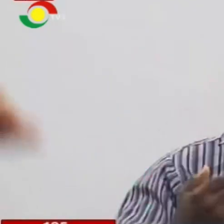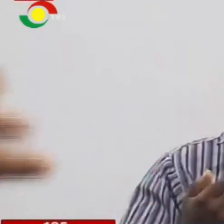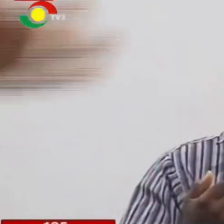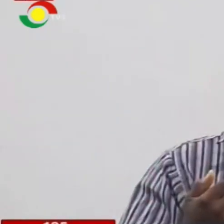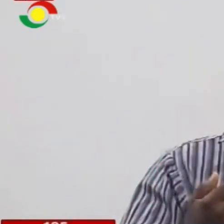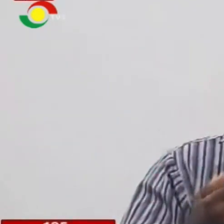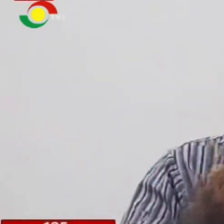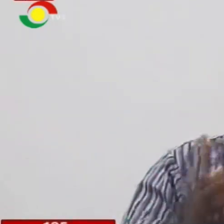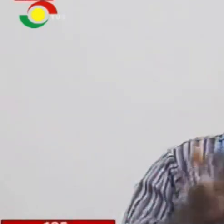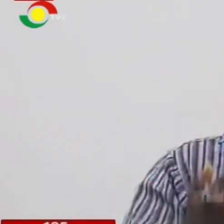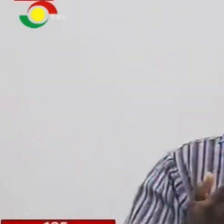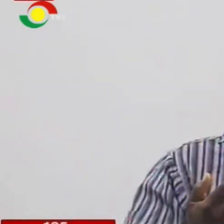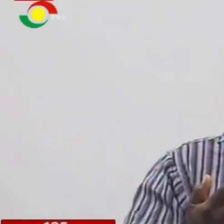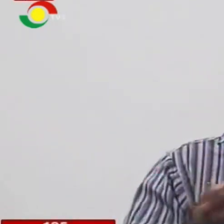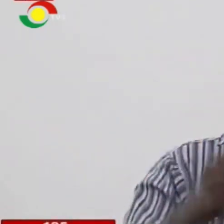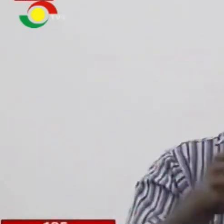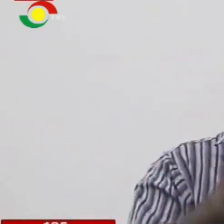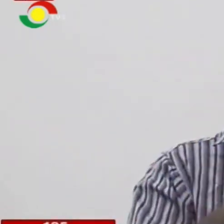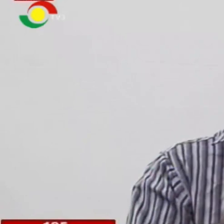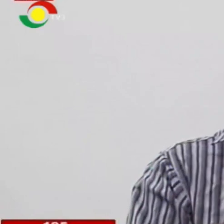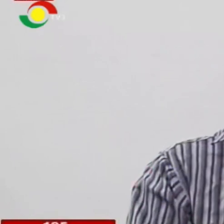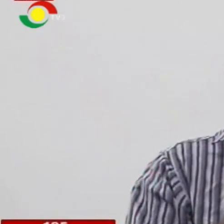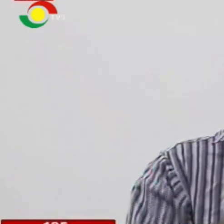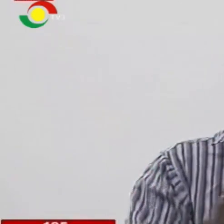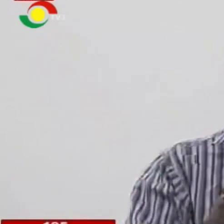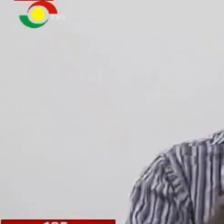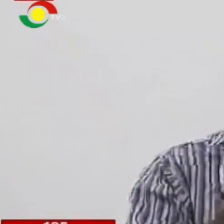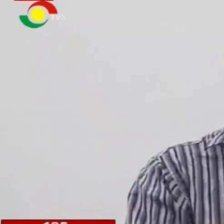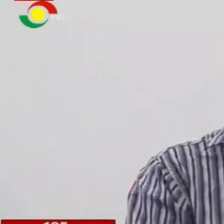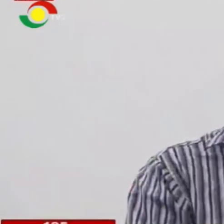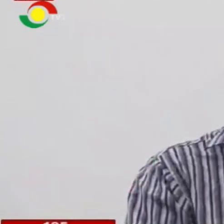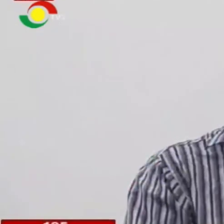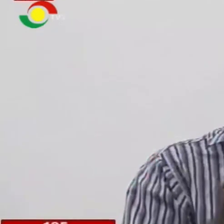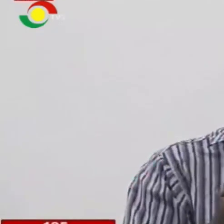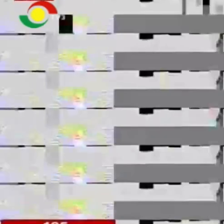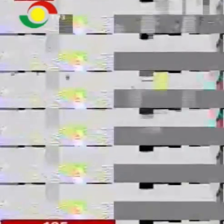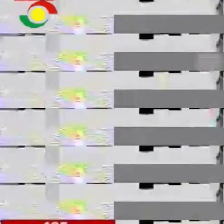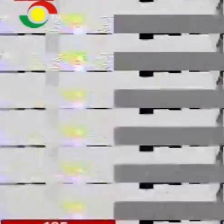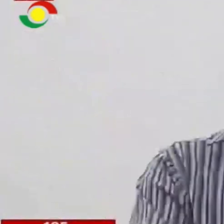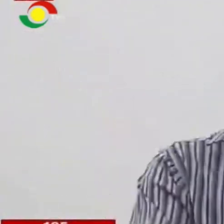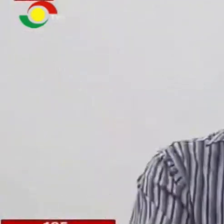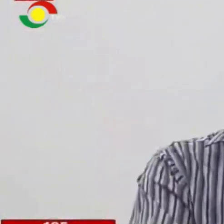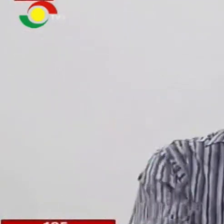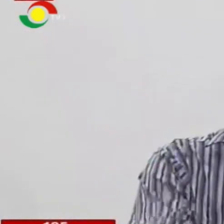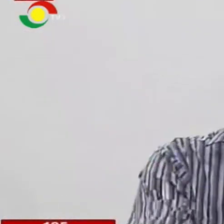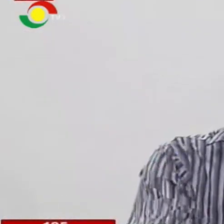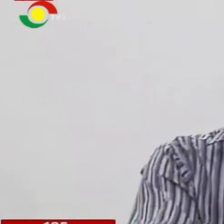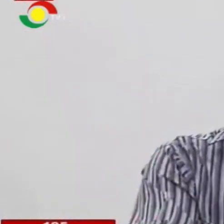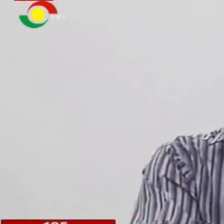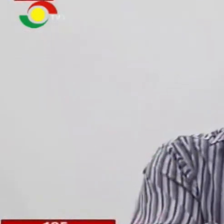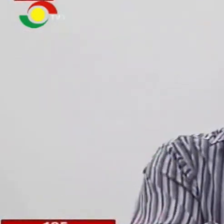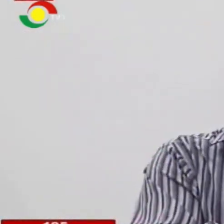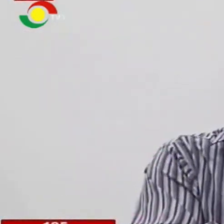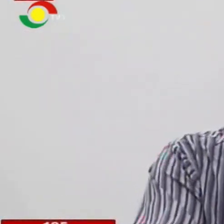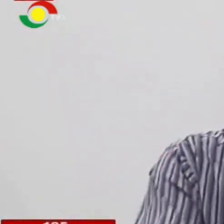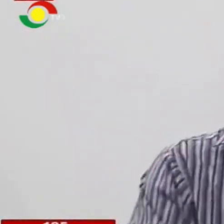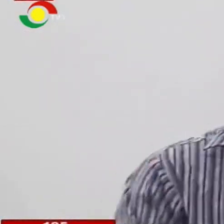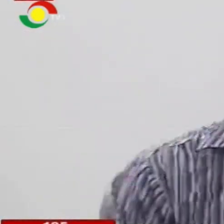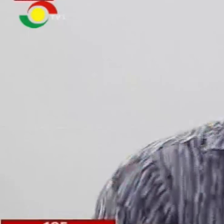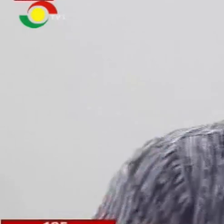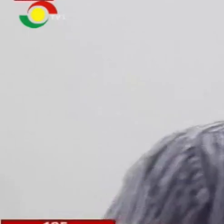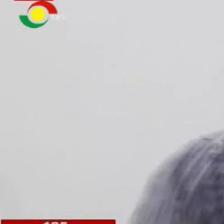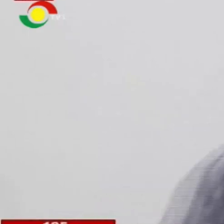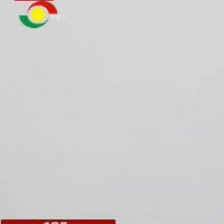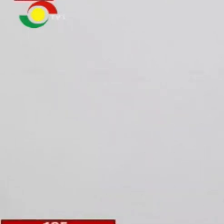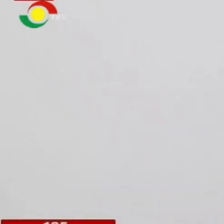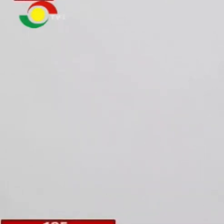home. I believe this is unfair. What are they doing? Because they promised that they will be very, very professional in times like this. Thank you. So